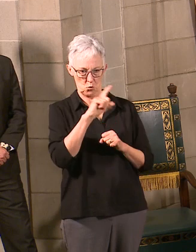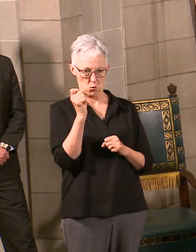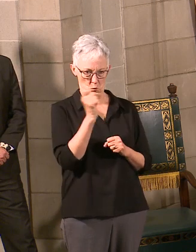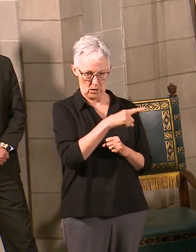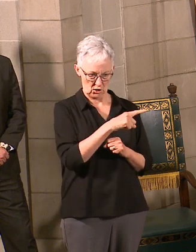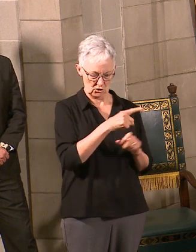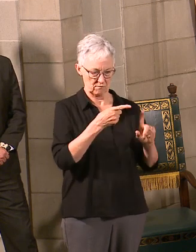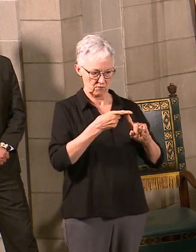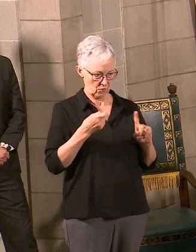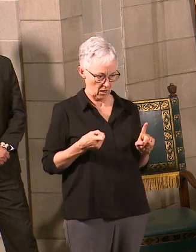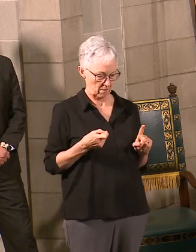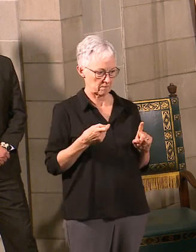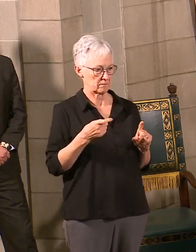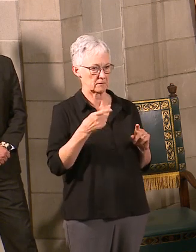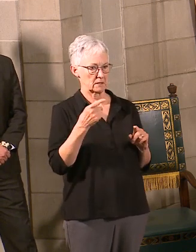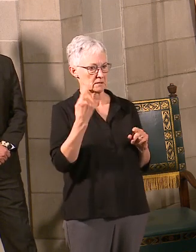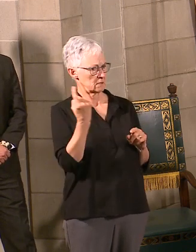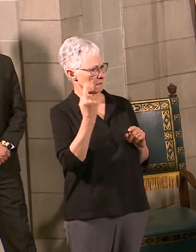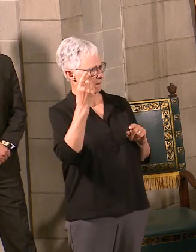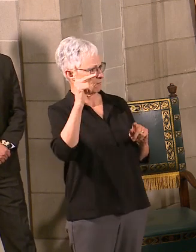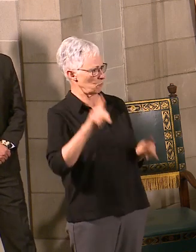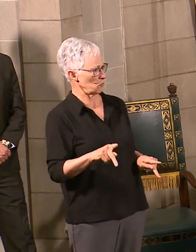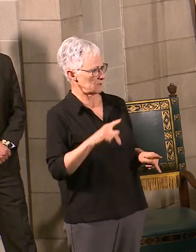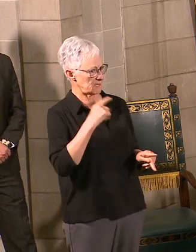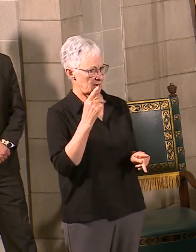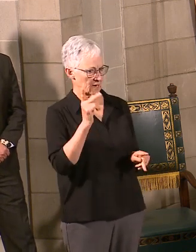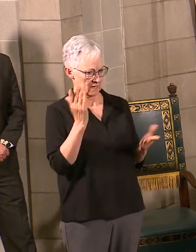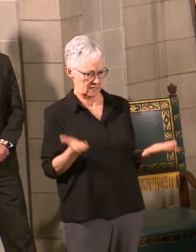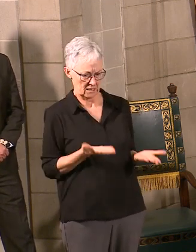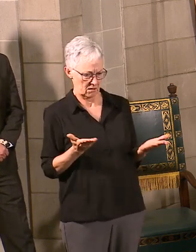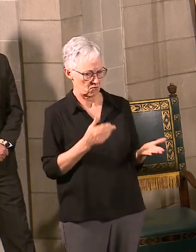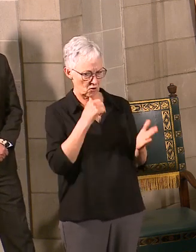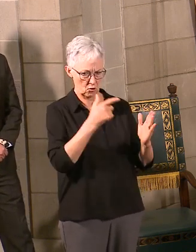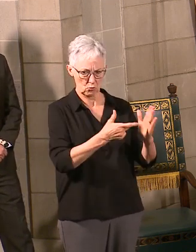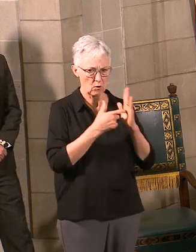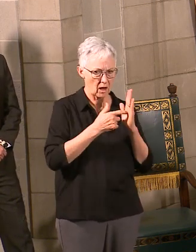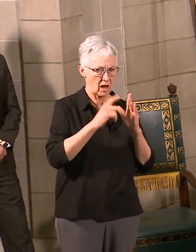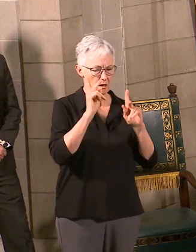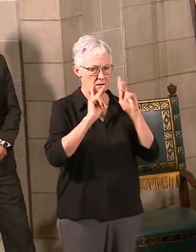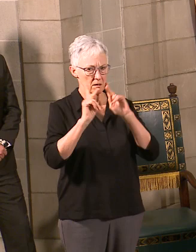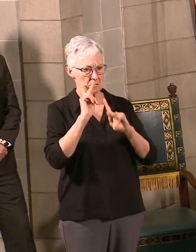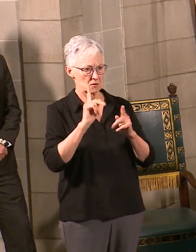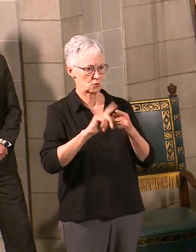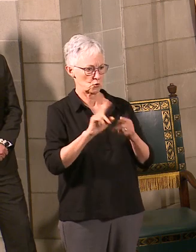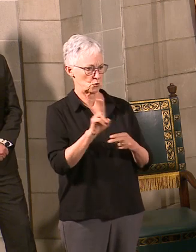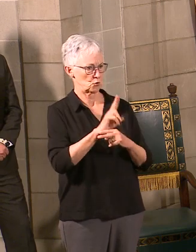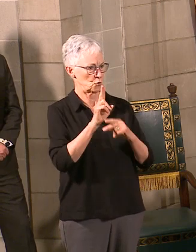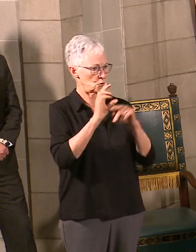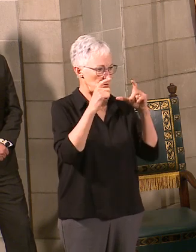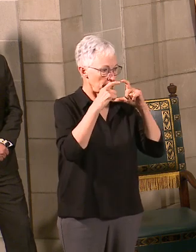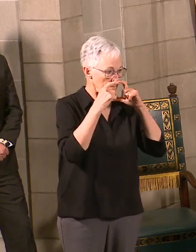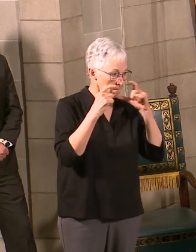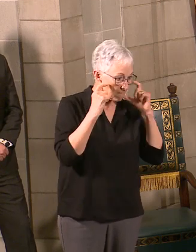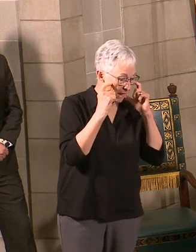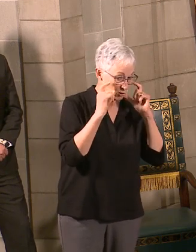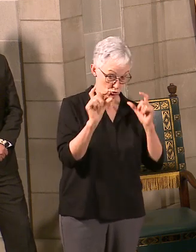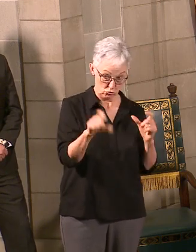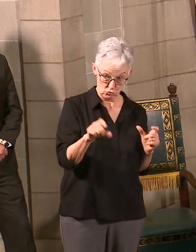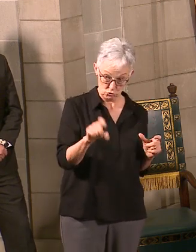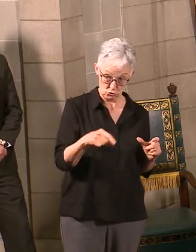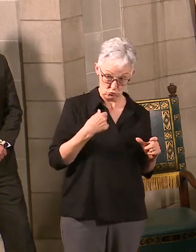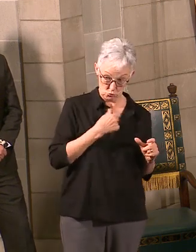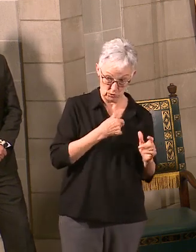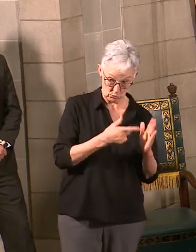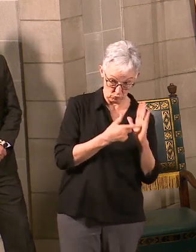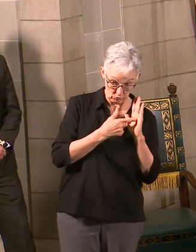Can the governor address mask usage in the state, and if he/DHHS feel these should be a part of Nebraska's plan in fighting COVID-19?